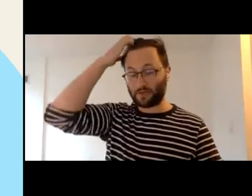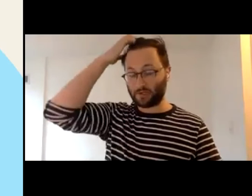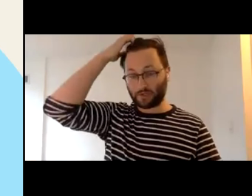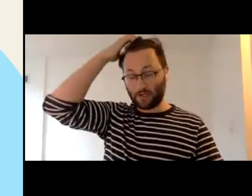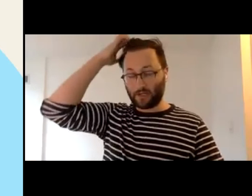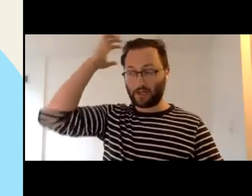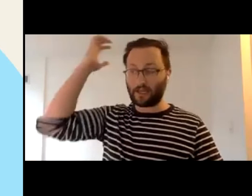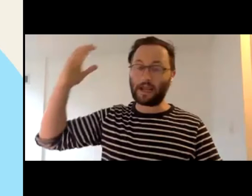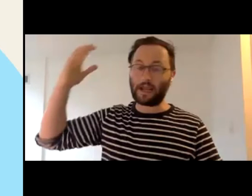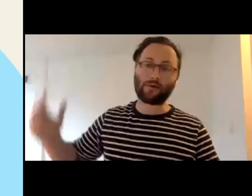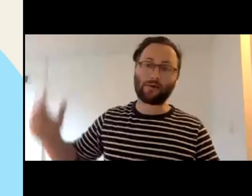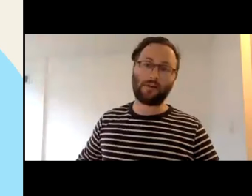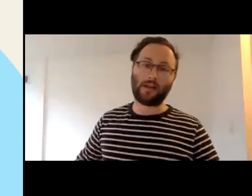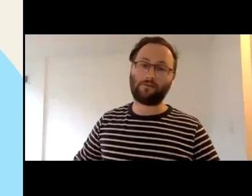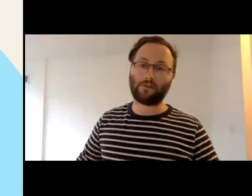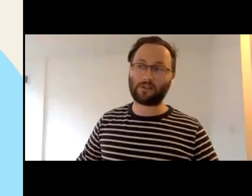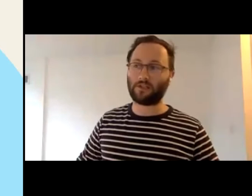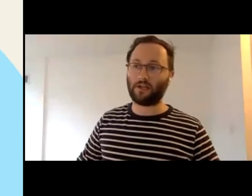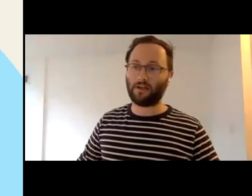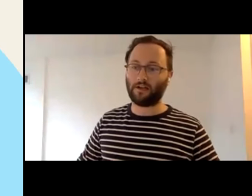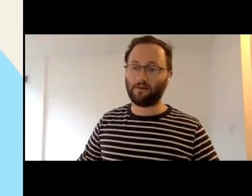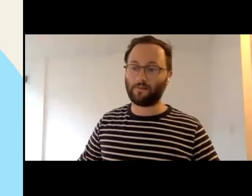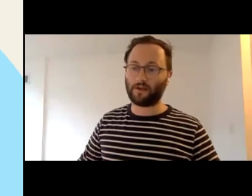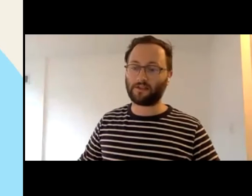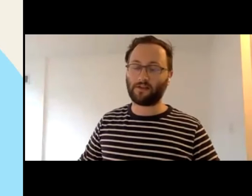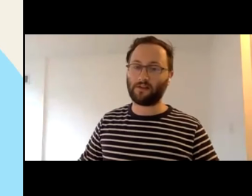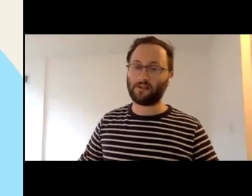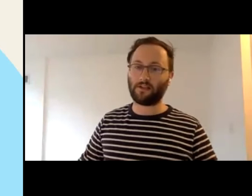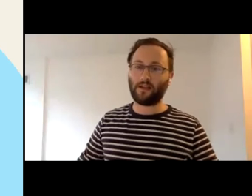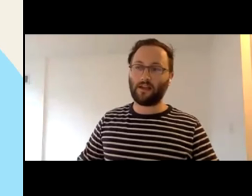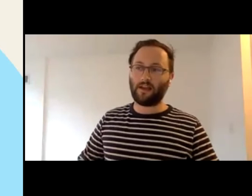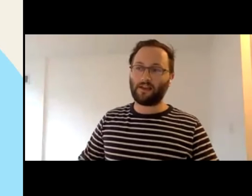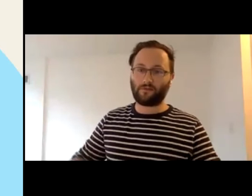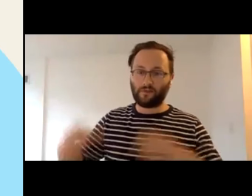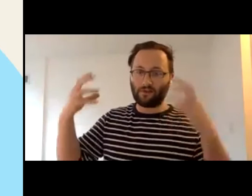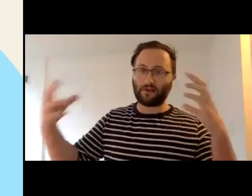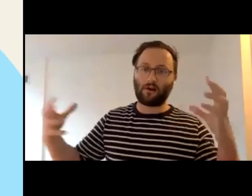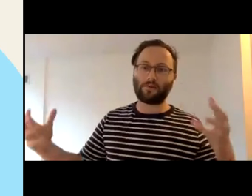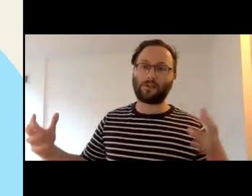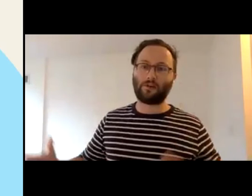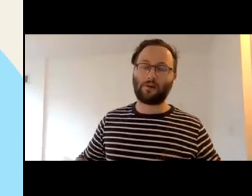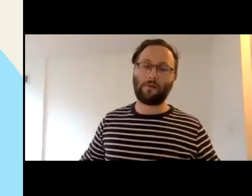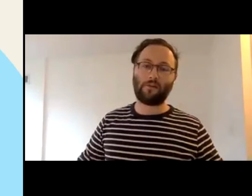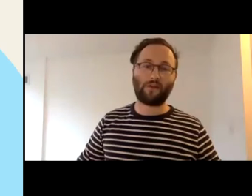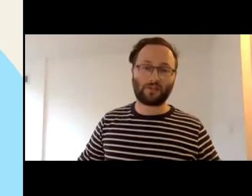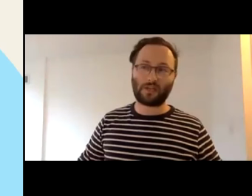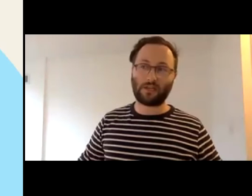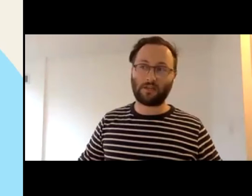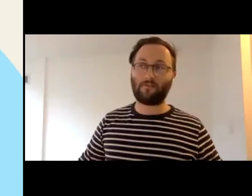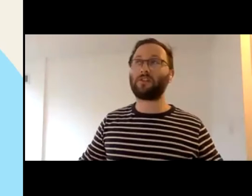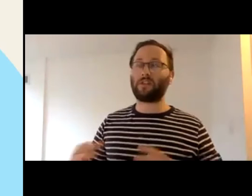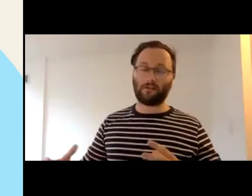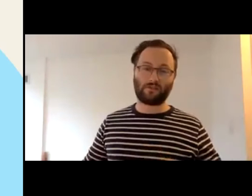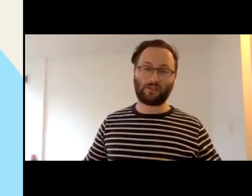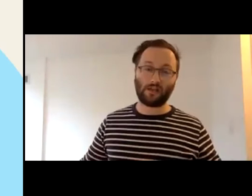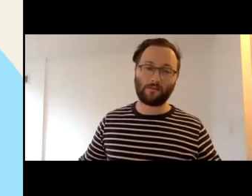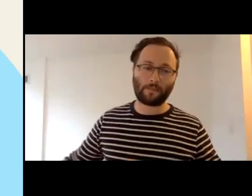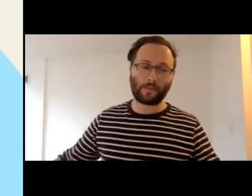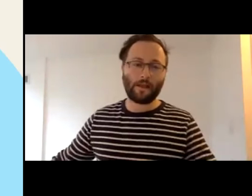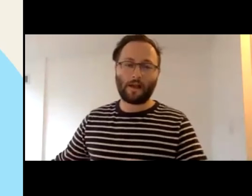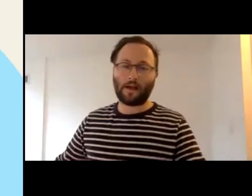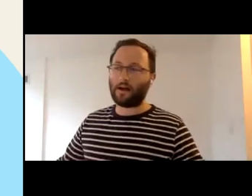just binged like 8 hours of a Netflix series, and you're feeling almost like you're in a bit of a vegetative